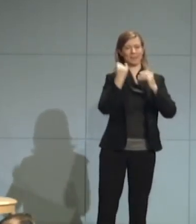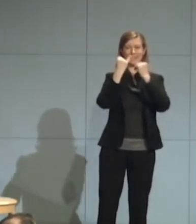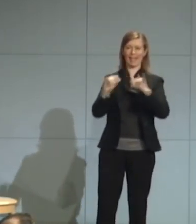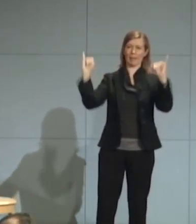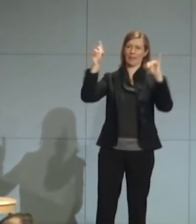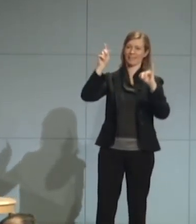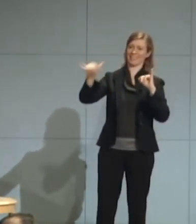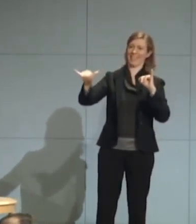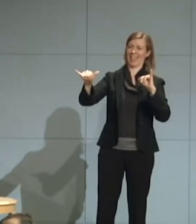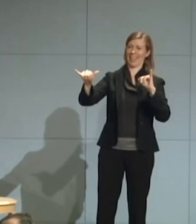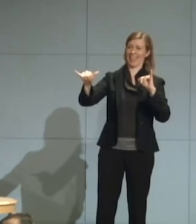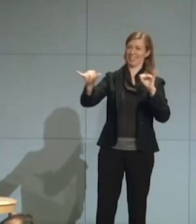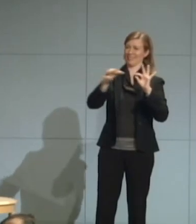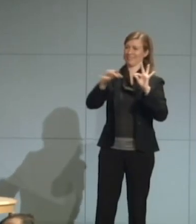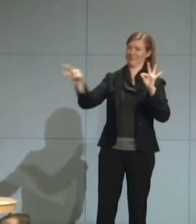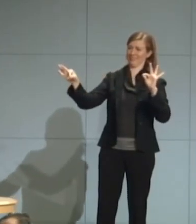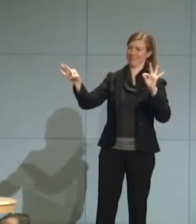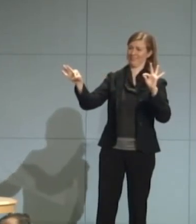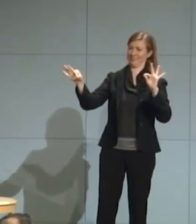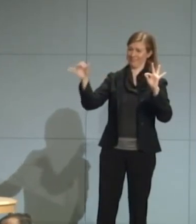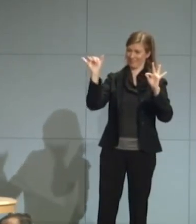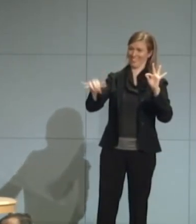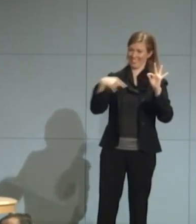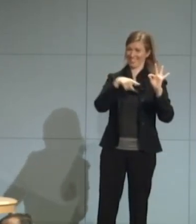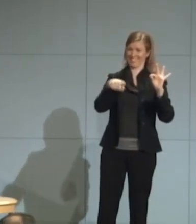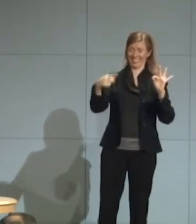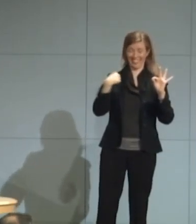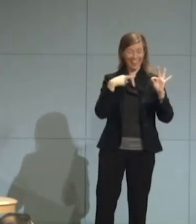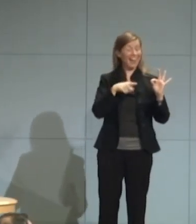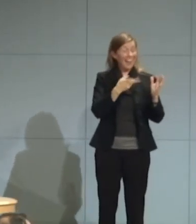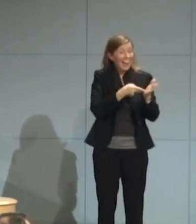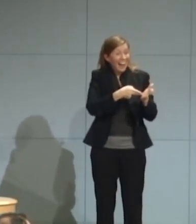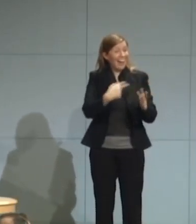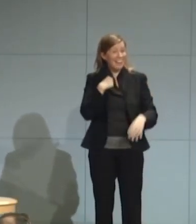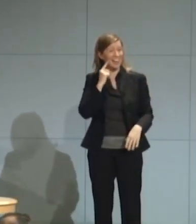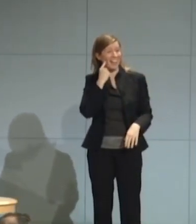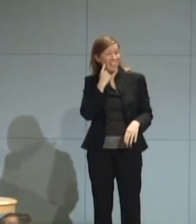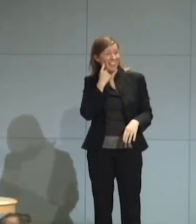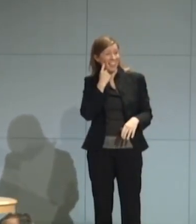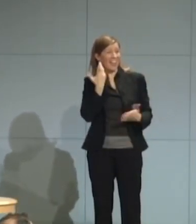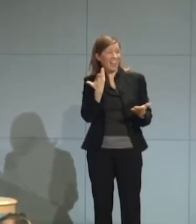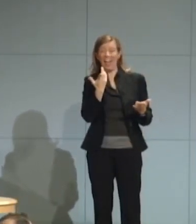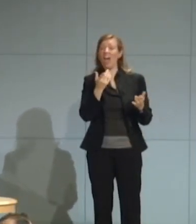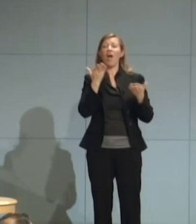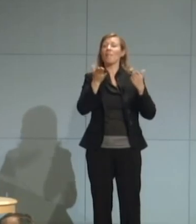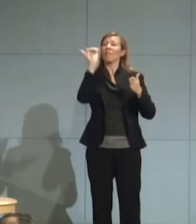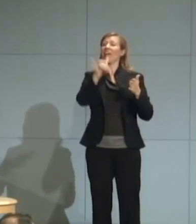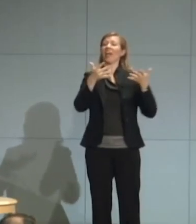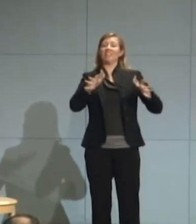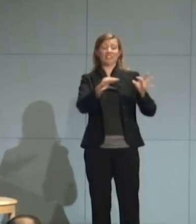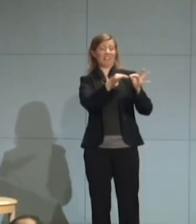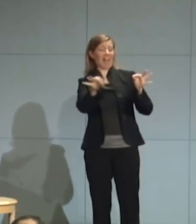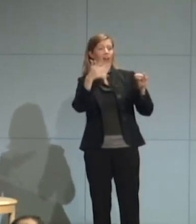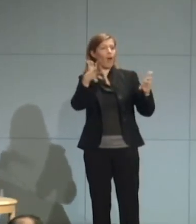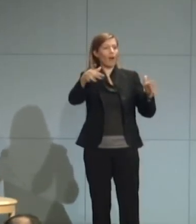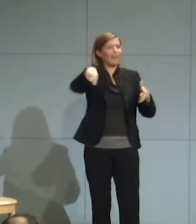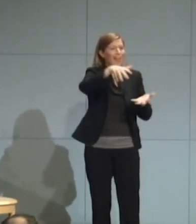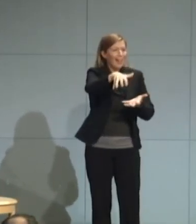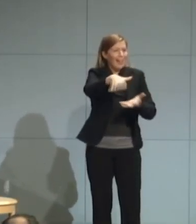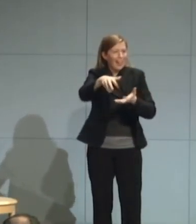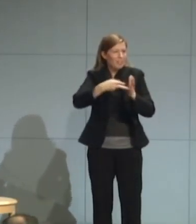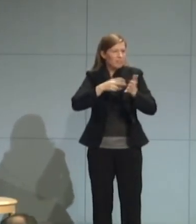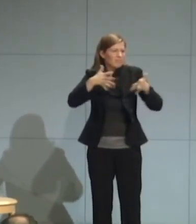would rather us leave this to the history books, would rather us dump it into the memory hole, never to be